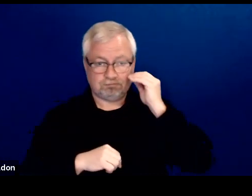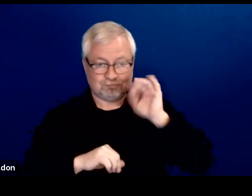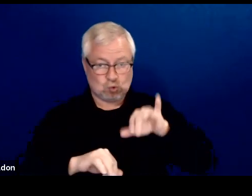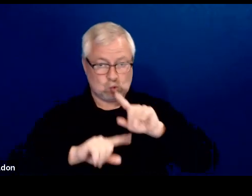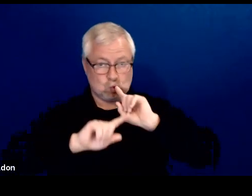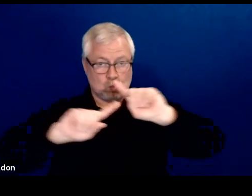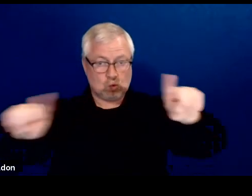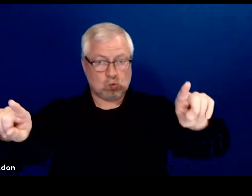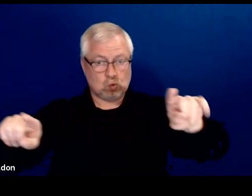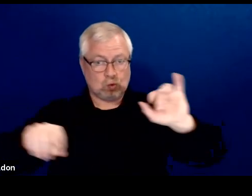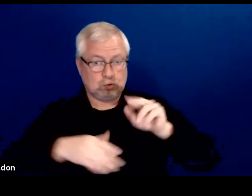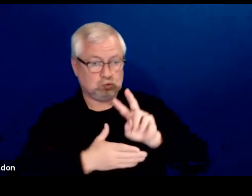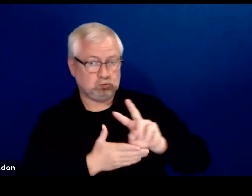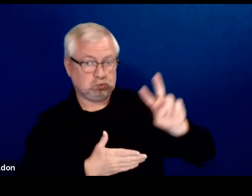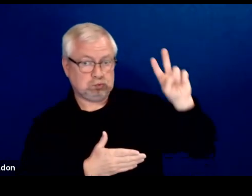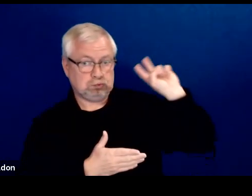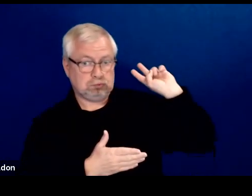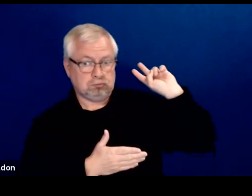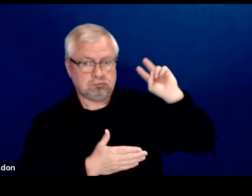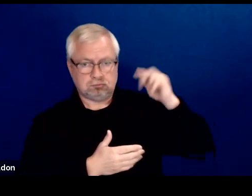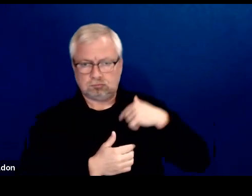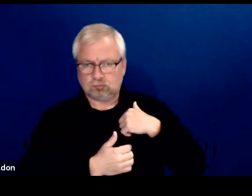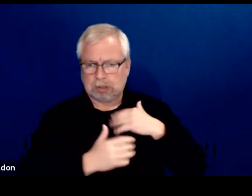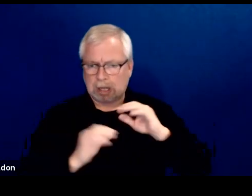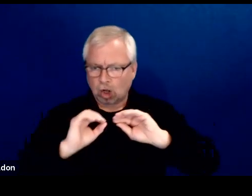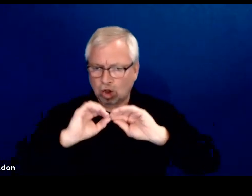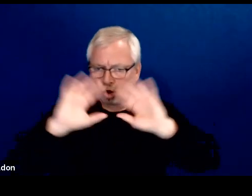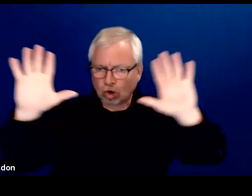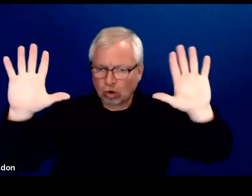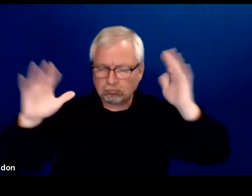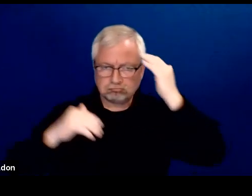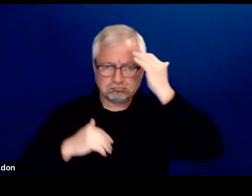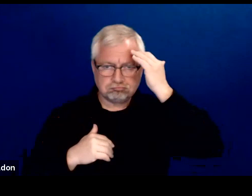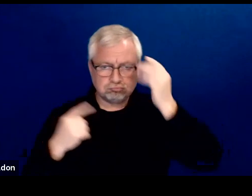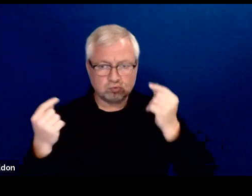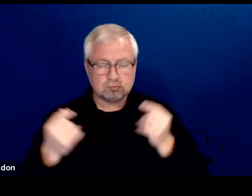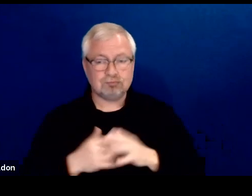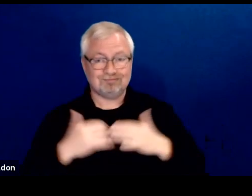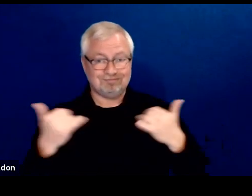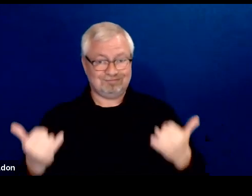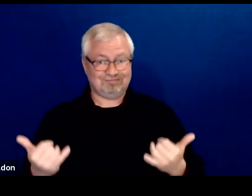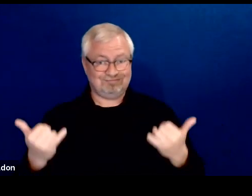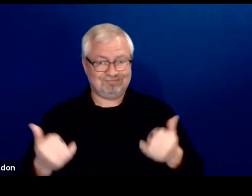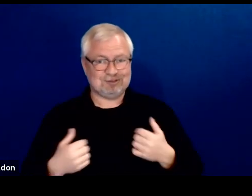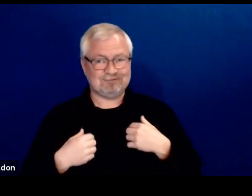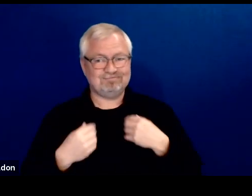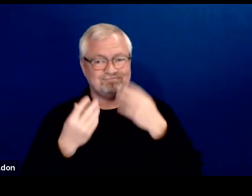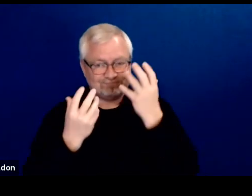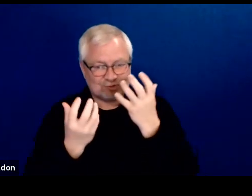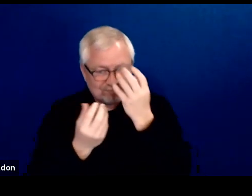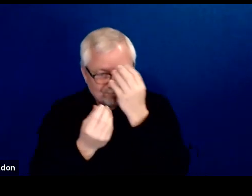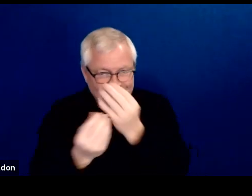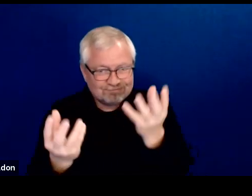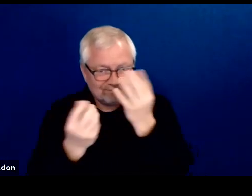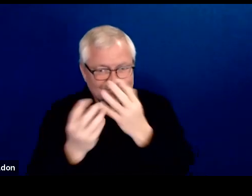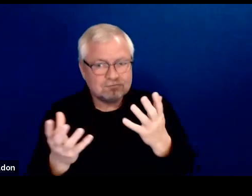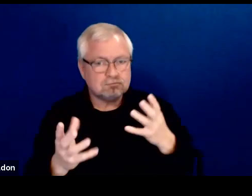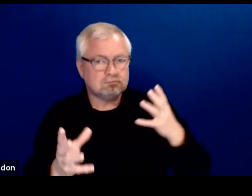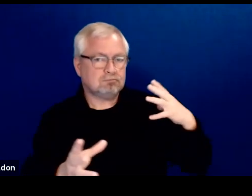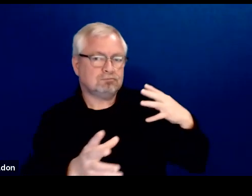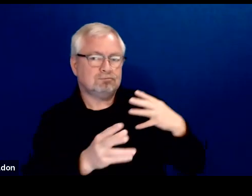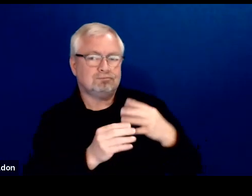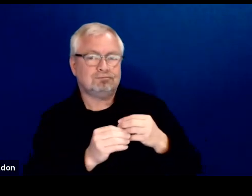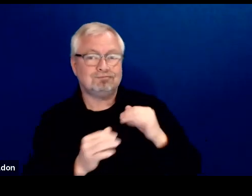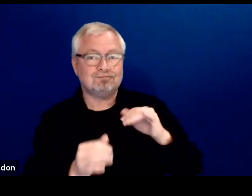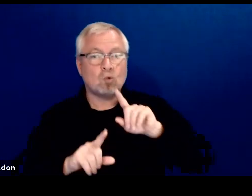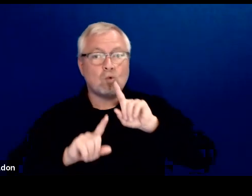I'd like to do is I would like to bring us up to where we're at on this. The order was set to expire on Friday. I want to talk about what we're